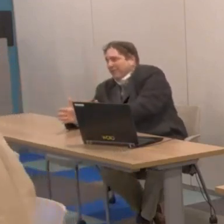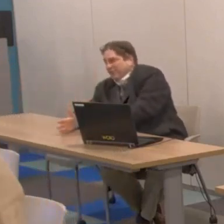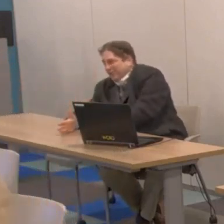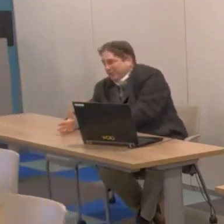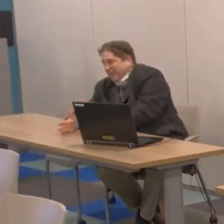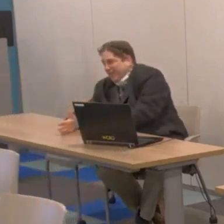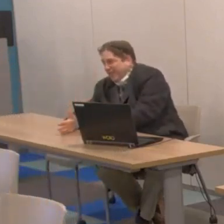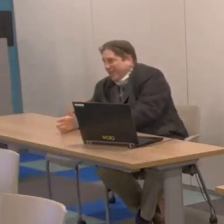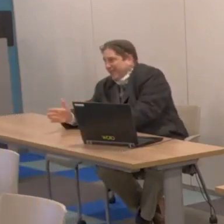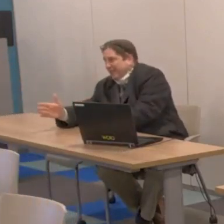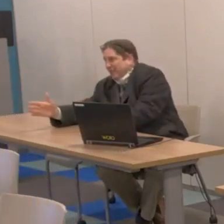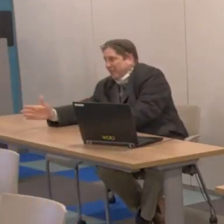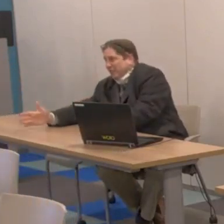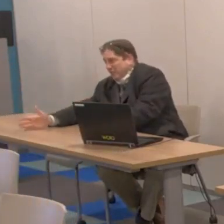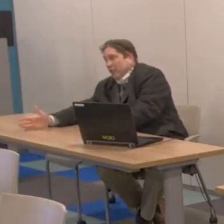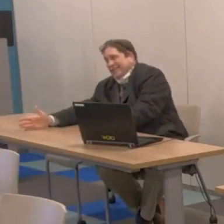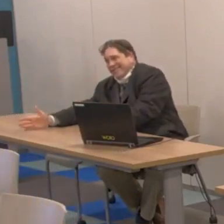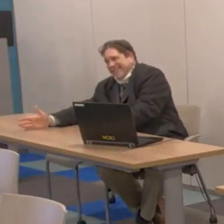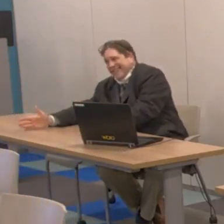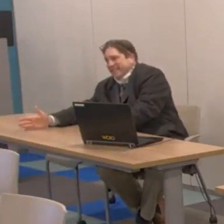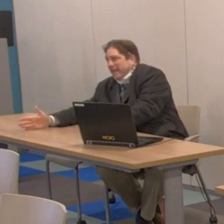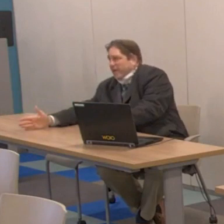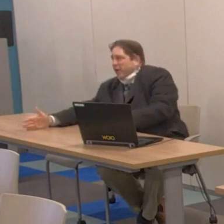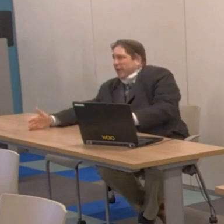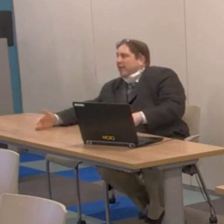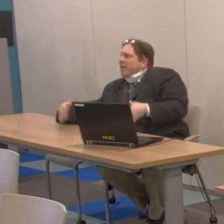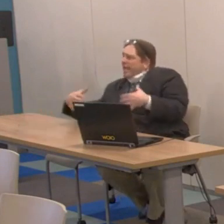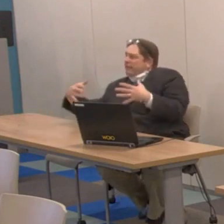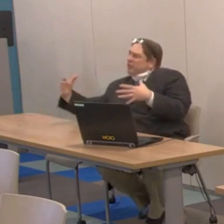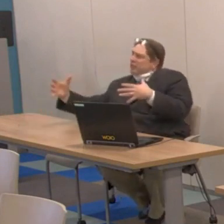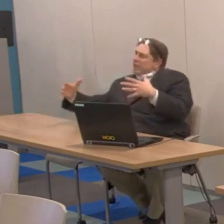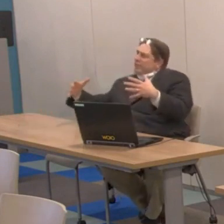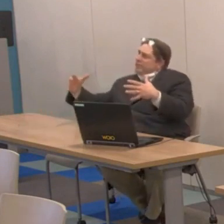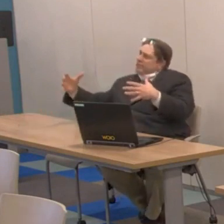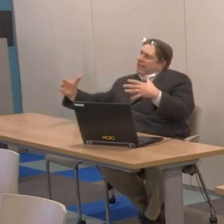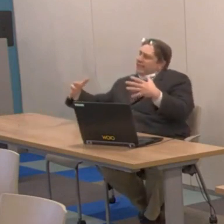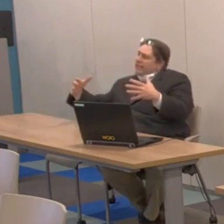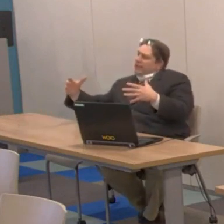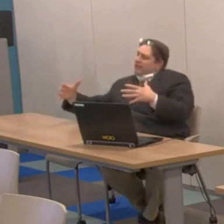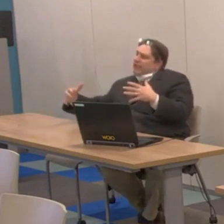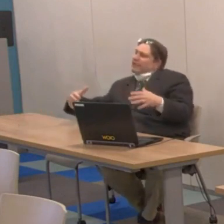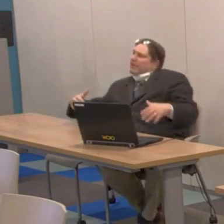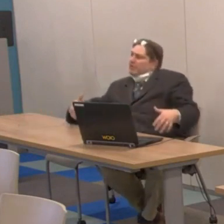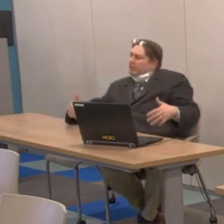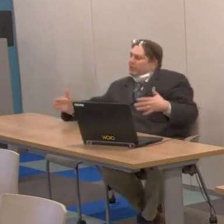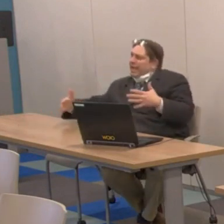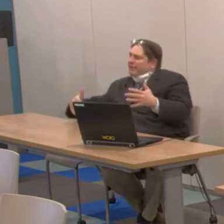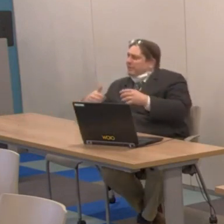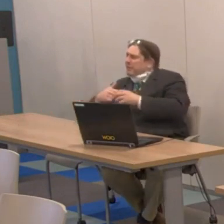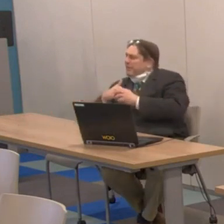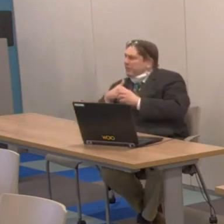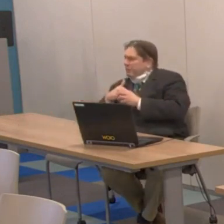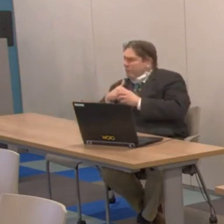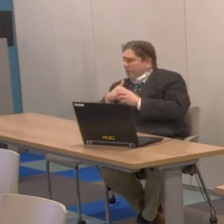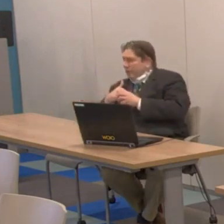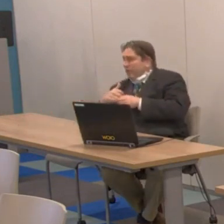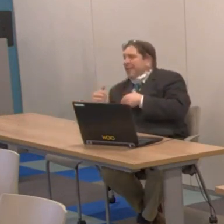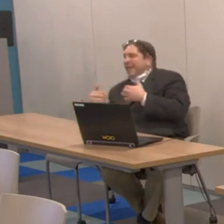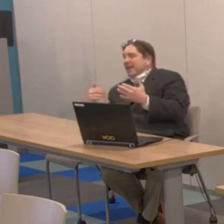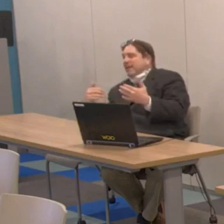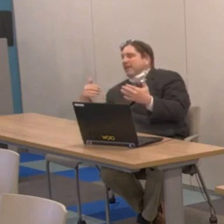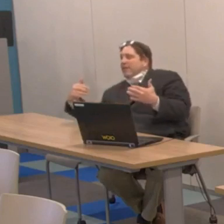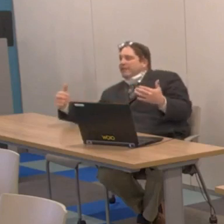on Tuesday to what you reported today, is that correct? And if so, is that, I think like you said last time, there's a lag sometimes in reporting,